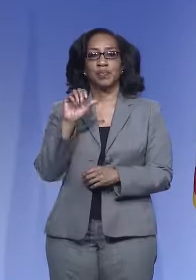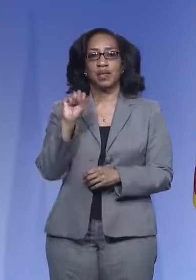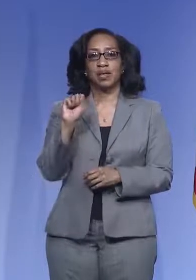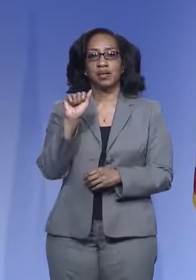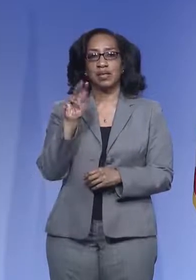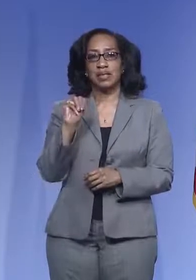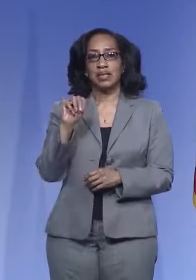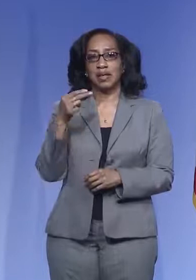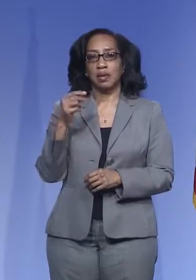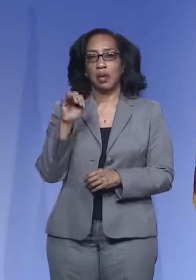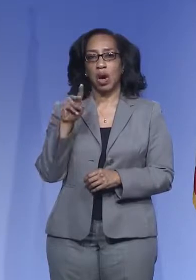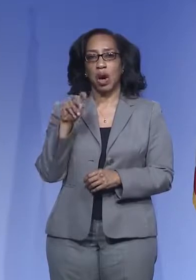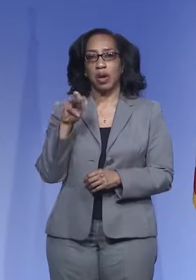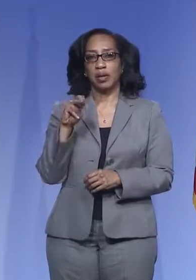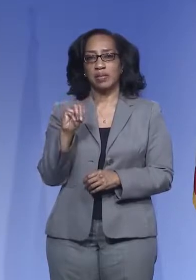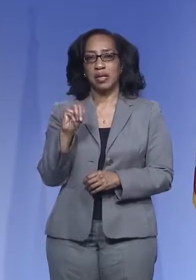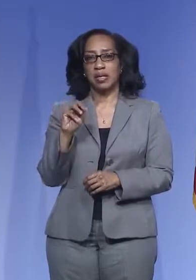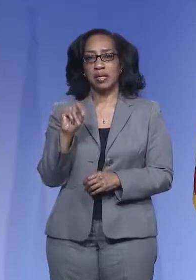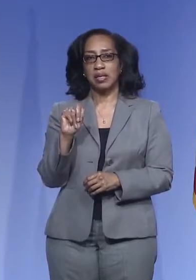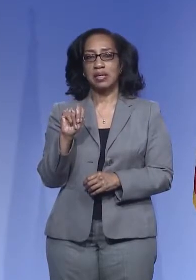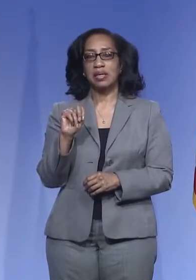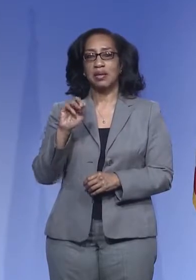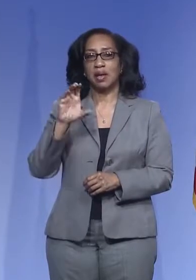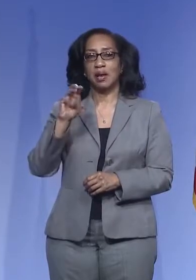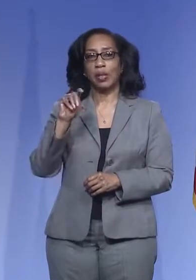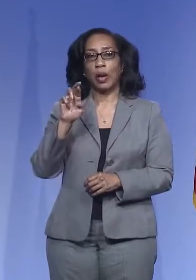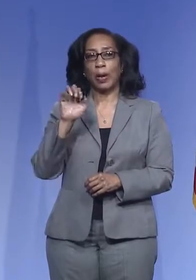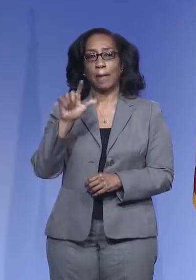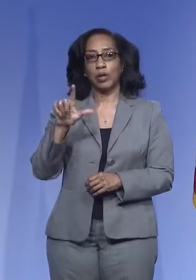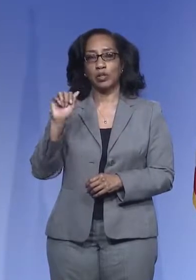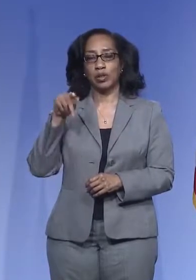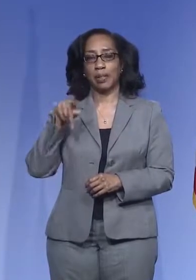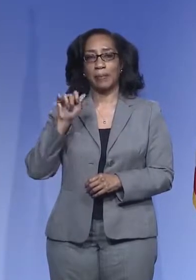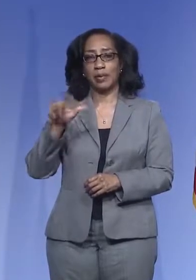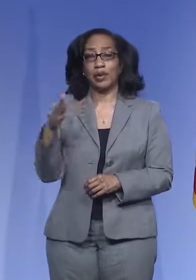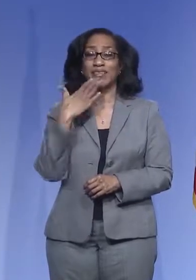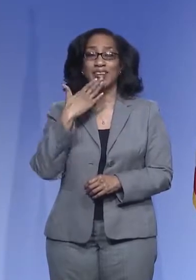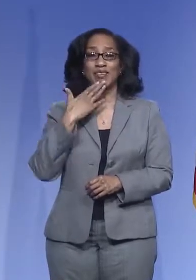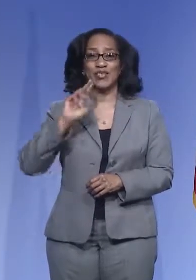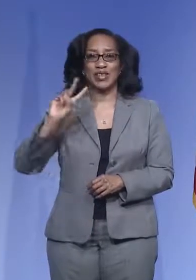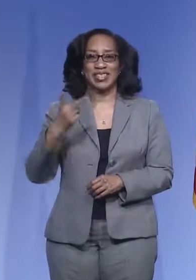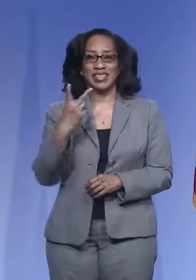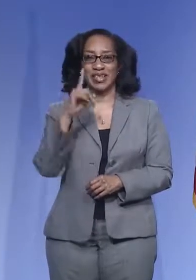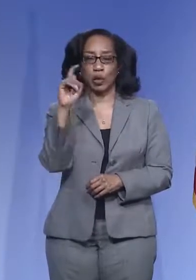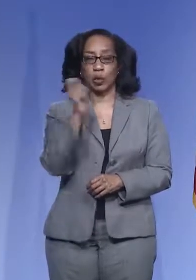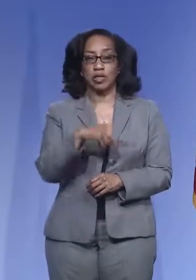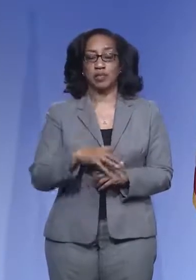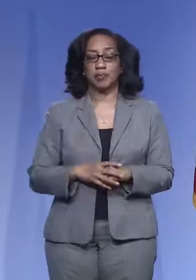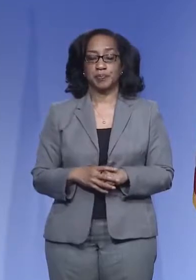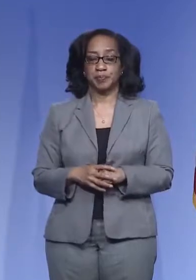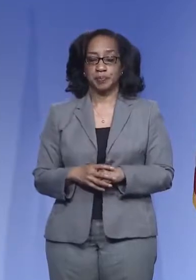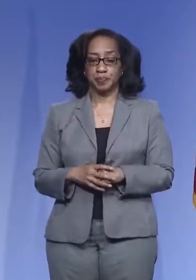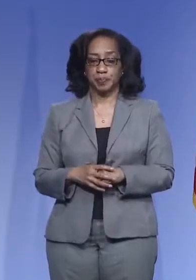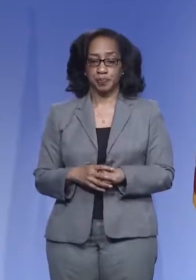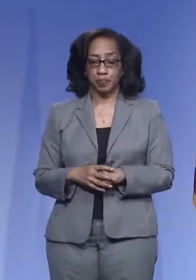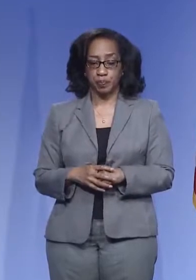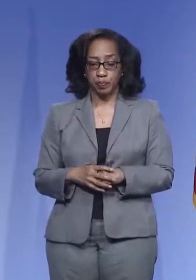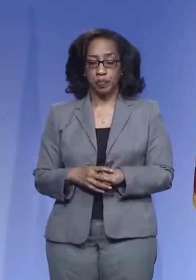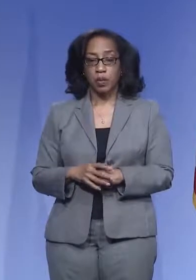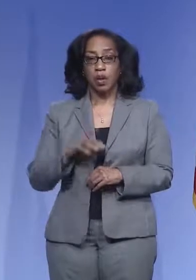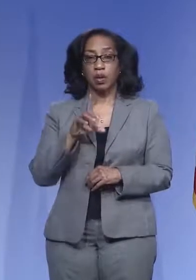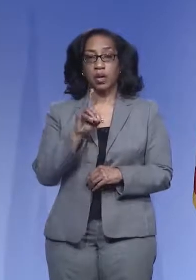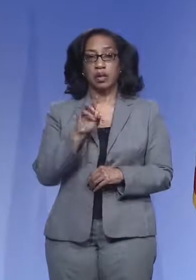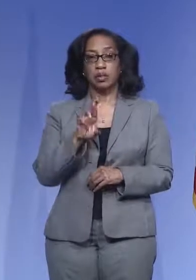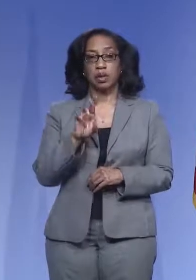Hi, thanks for letting me have a second question. It's nice. To follow up, Dr. Sweat, a